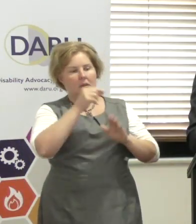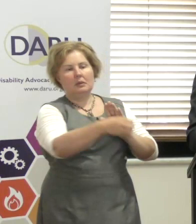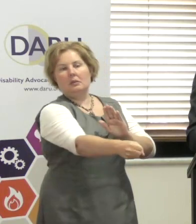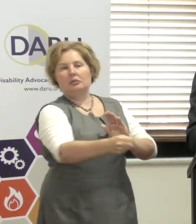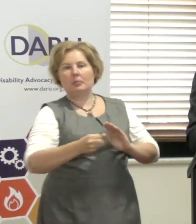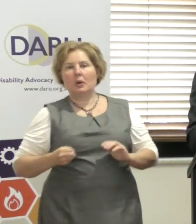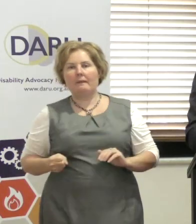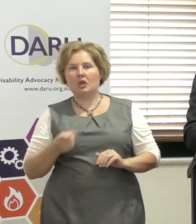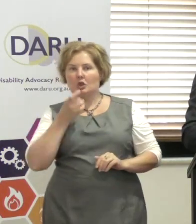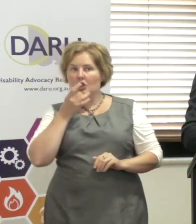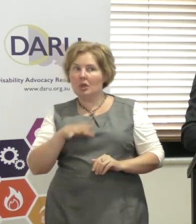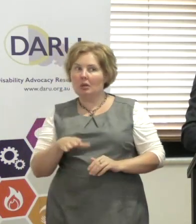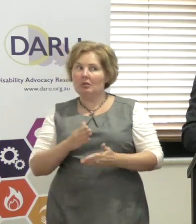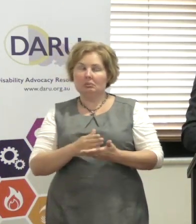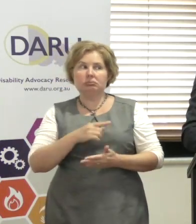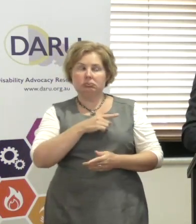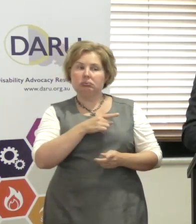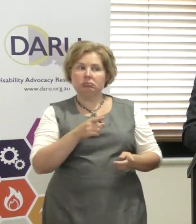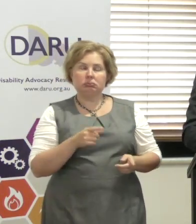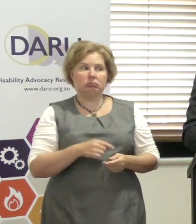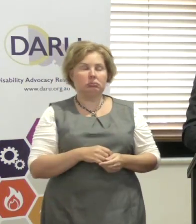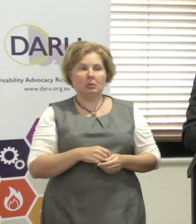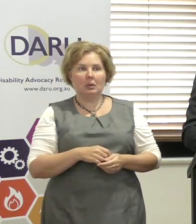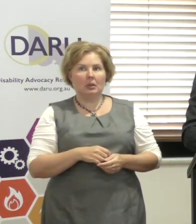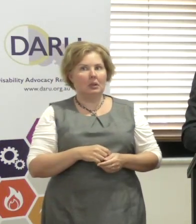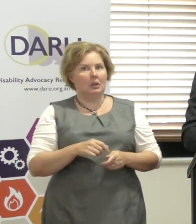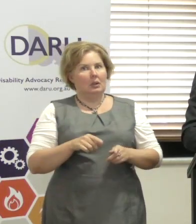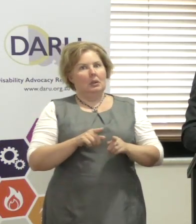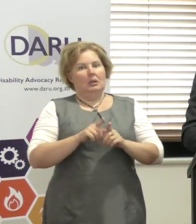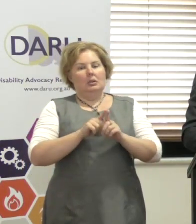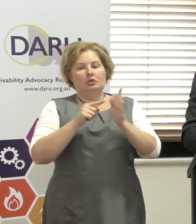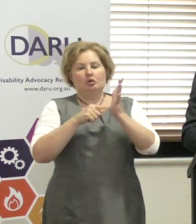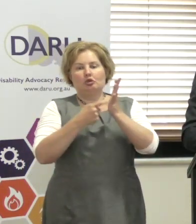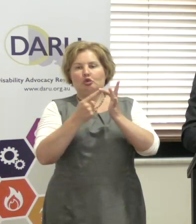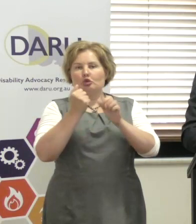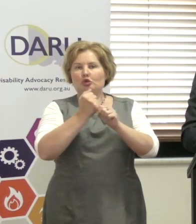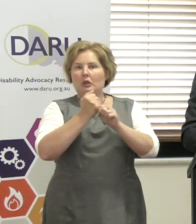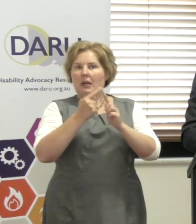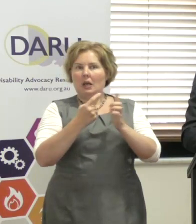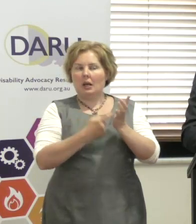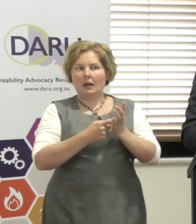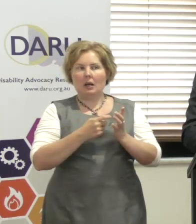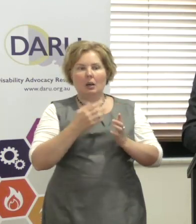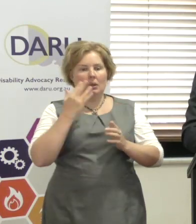staff and how that can be a lightning rod or trigger point for so much trauma in